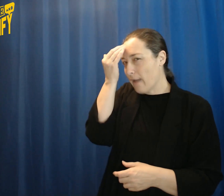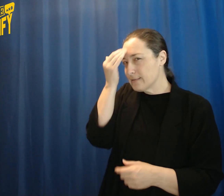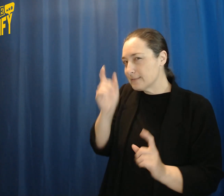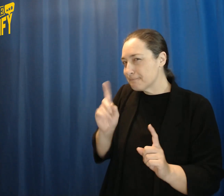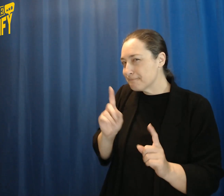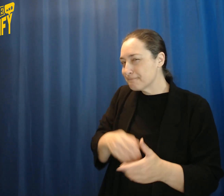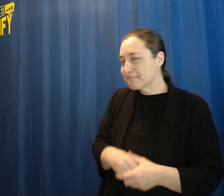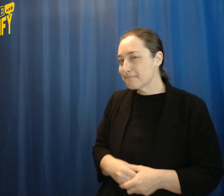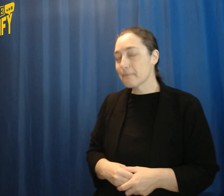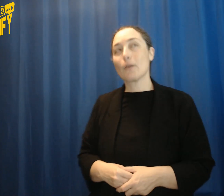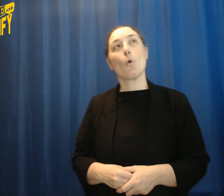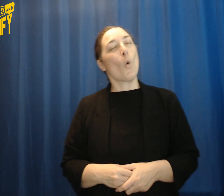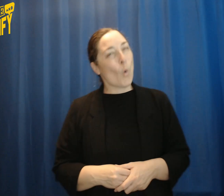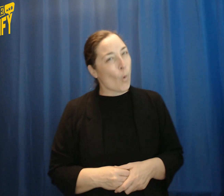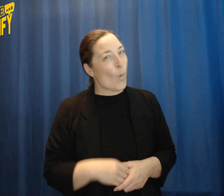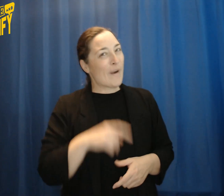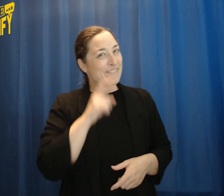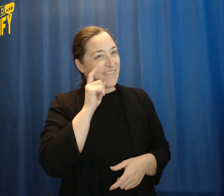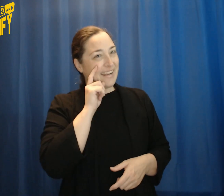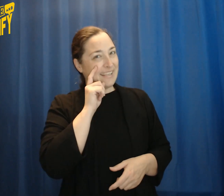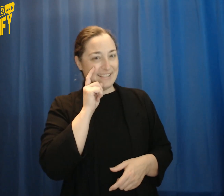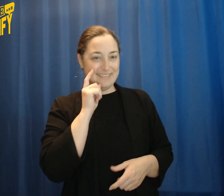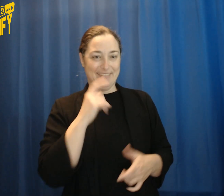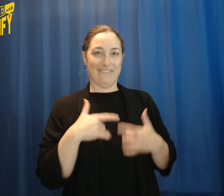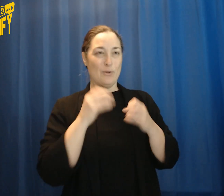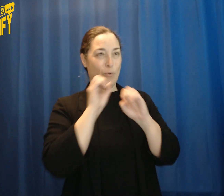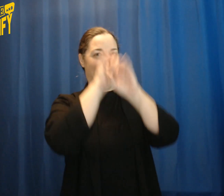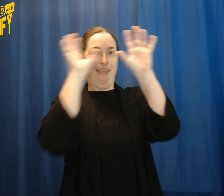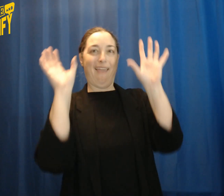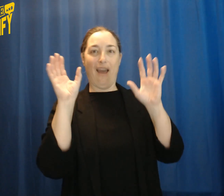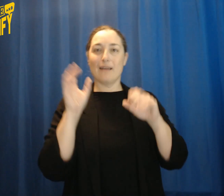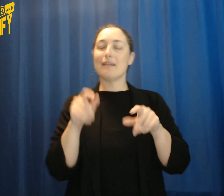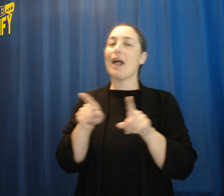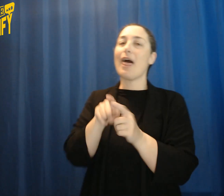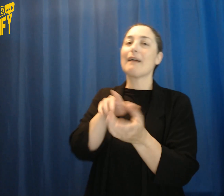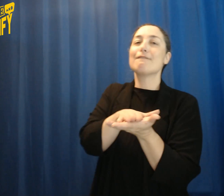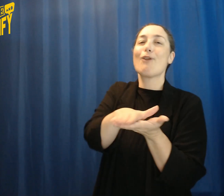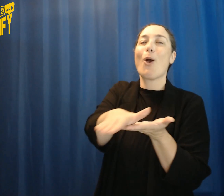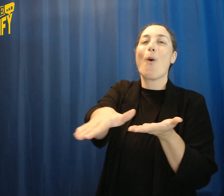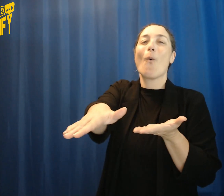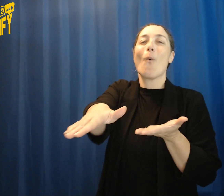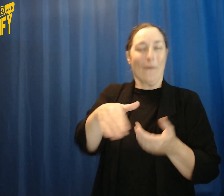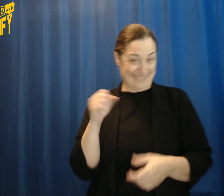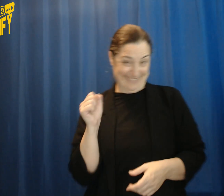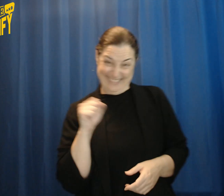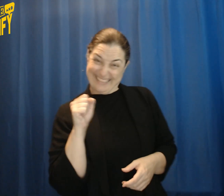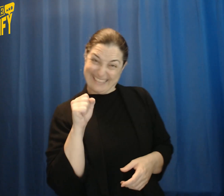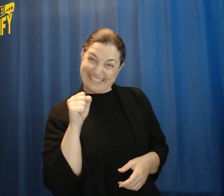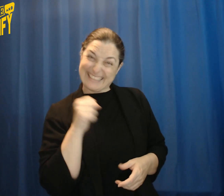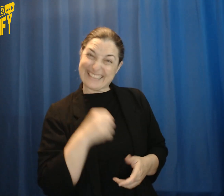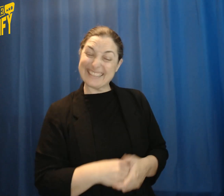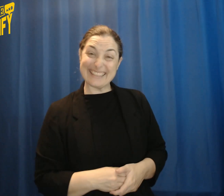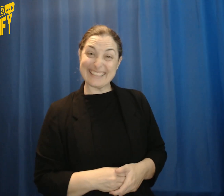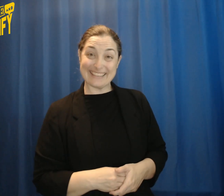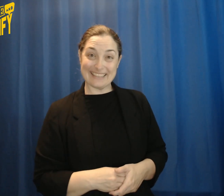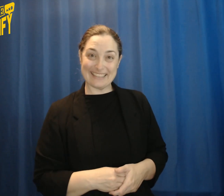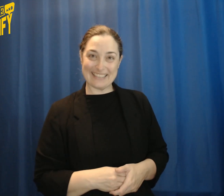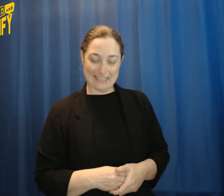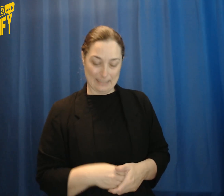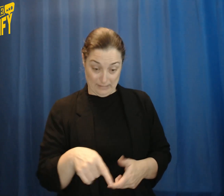It clears it. You get into like a flow state. Yeah, I do. I'm too busy fighting with the clay, trying to